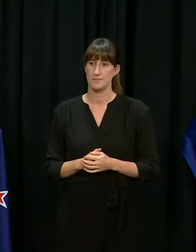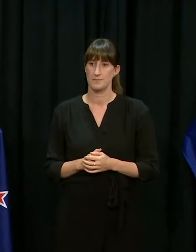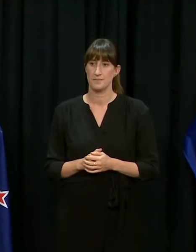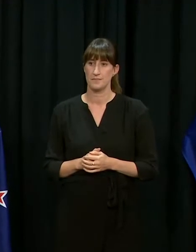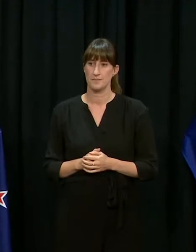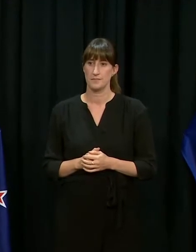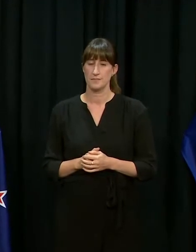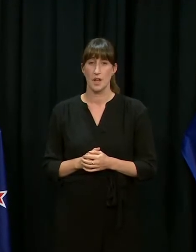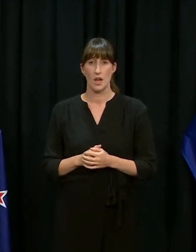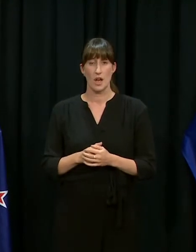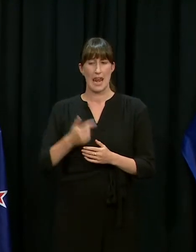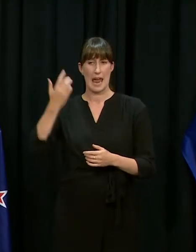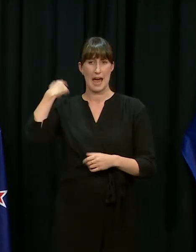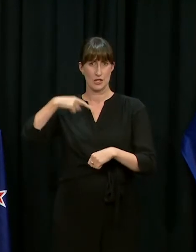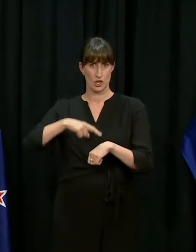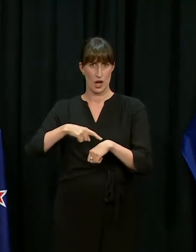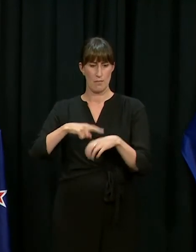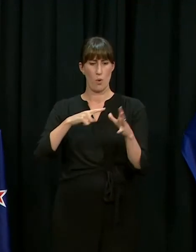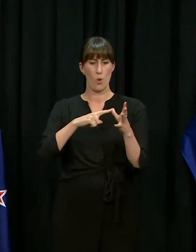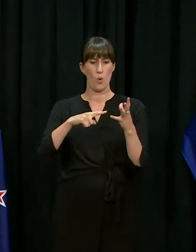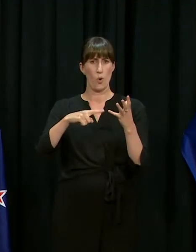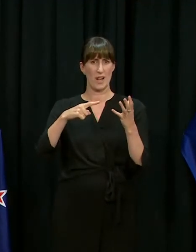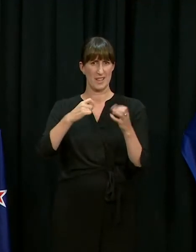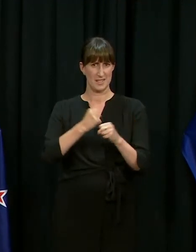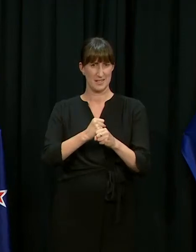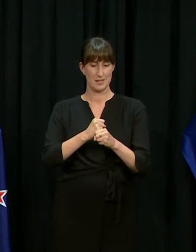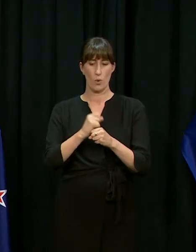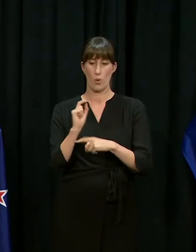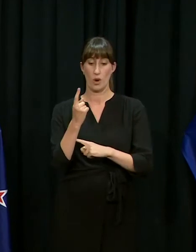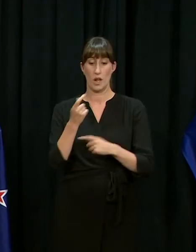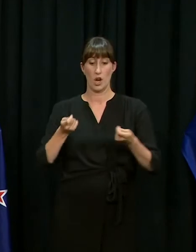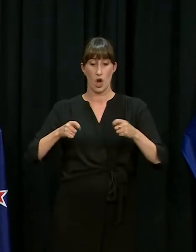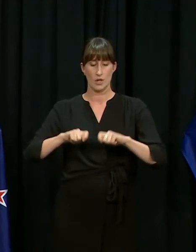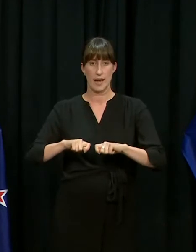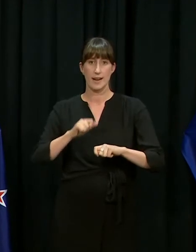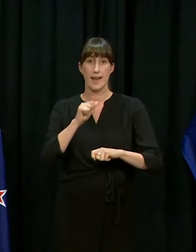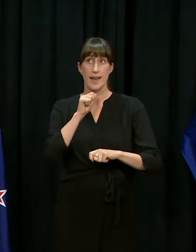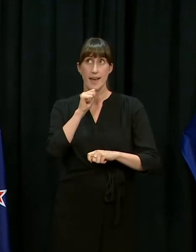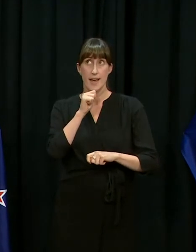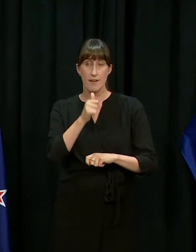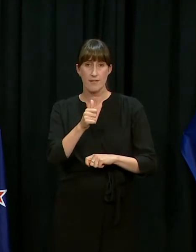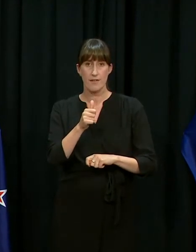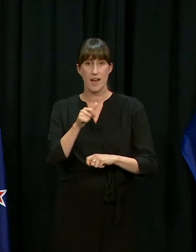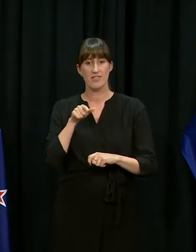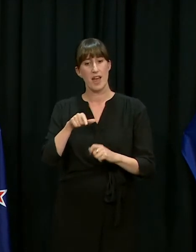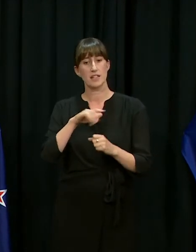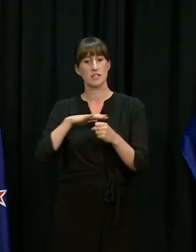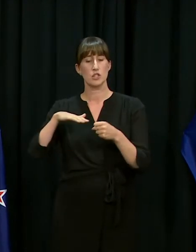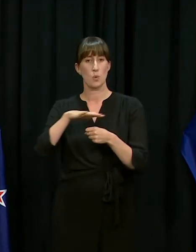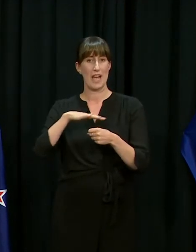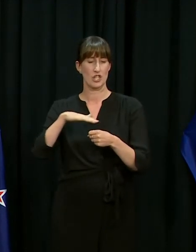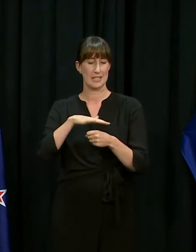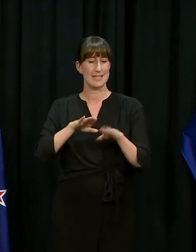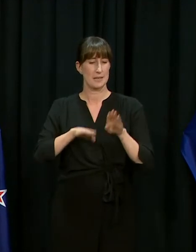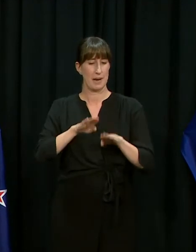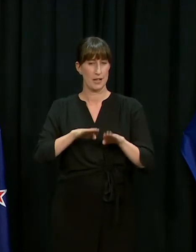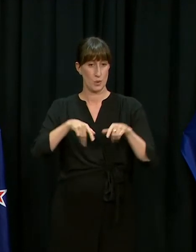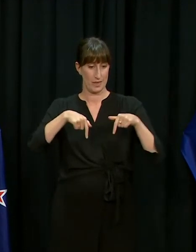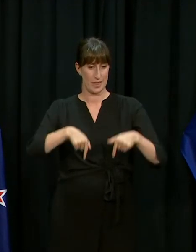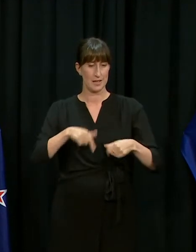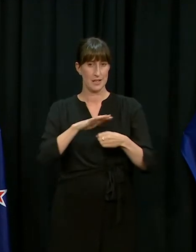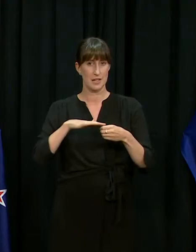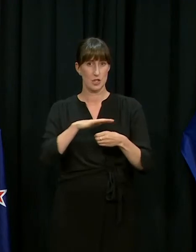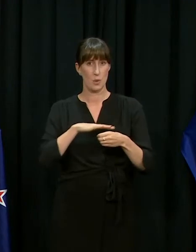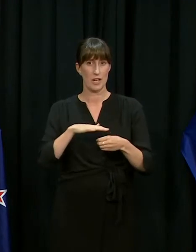like this, the August one, if the cases come back looking like this, would you have made the same decision, or are you getting to know the virus more and getting